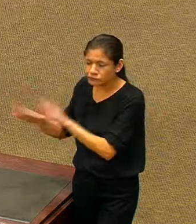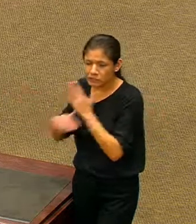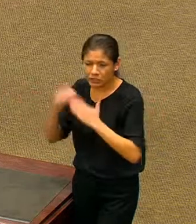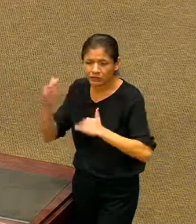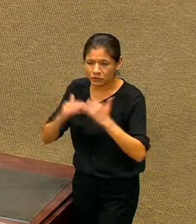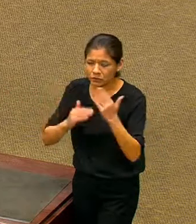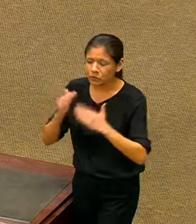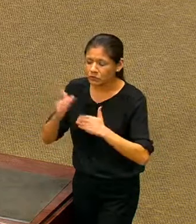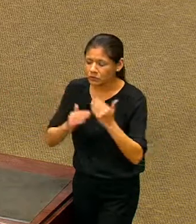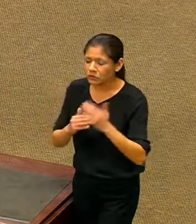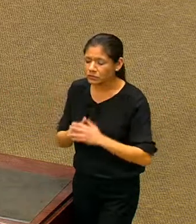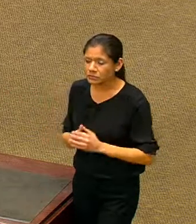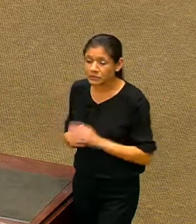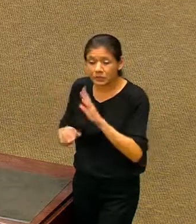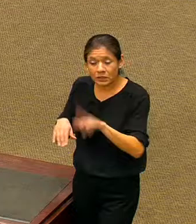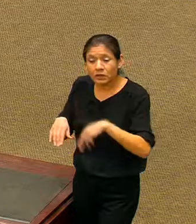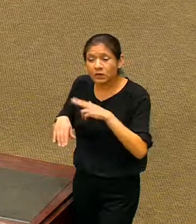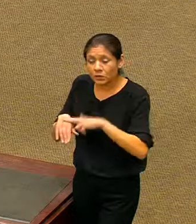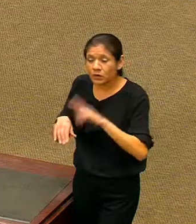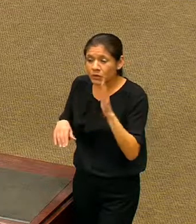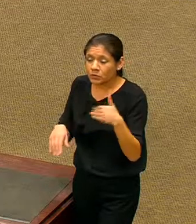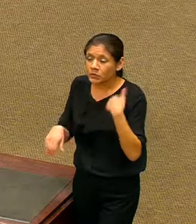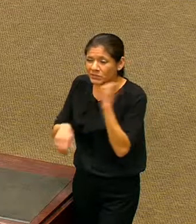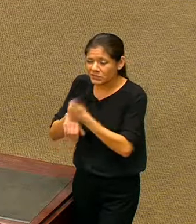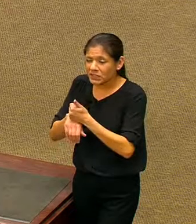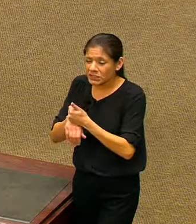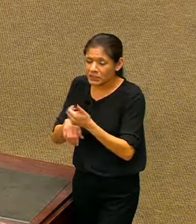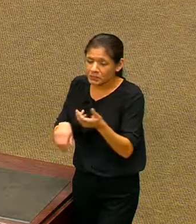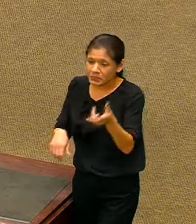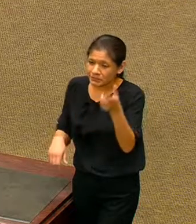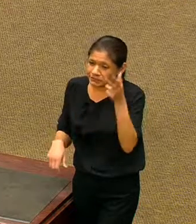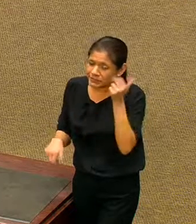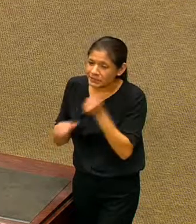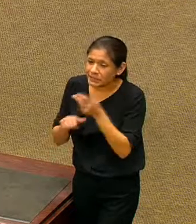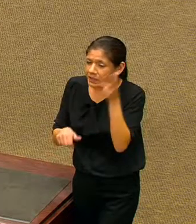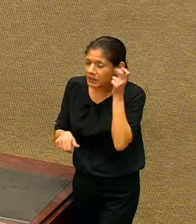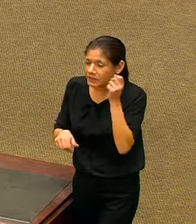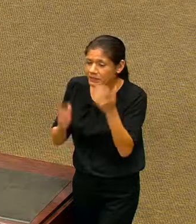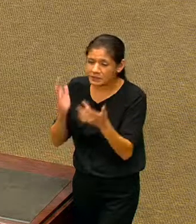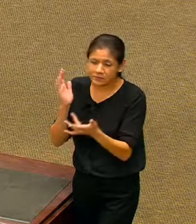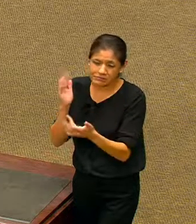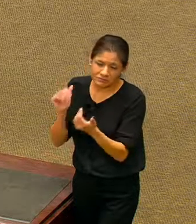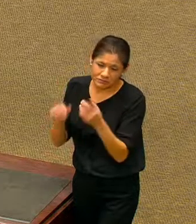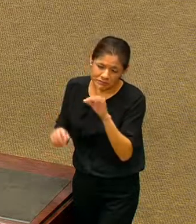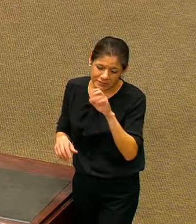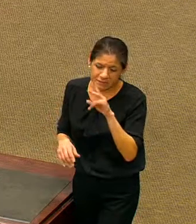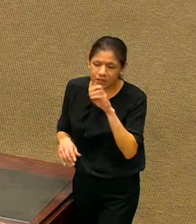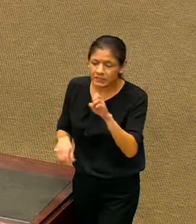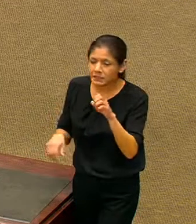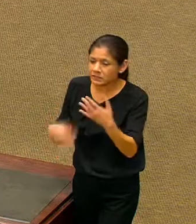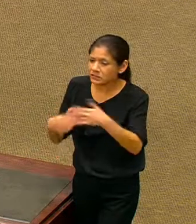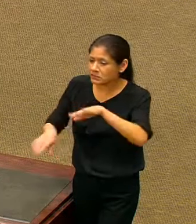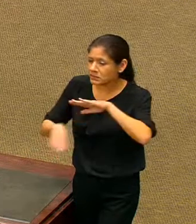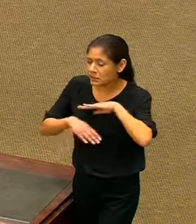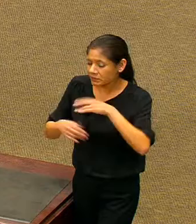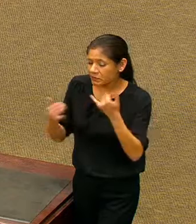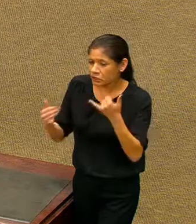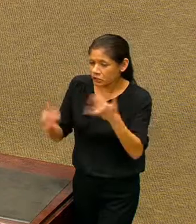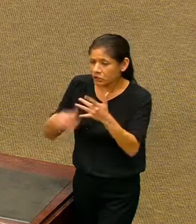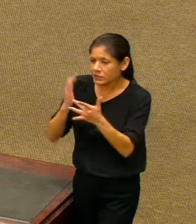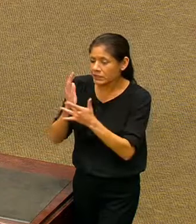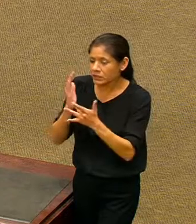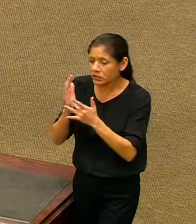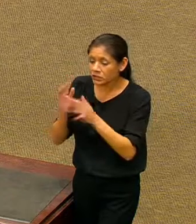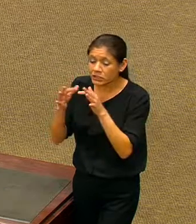And of course, we're going to be putting in assisted listening devices to meet current technology and closed captioning to